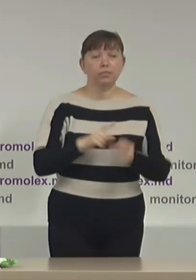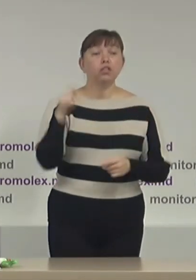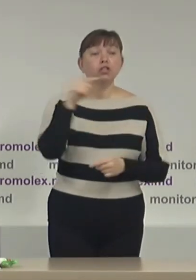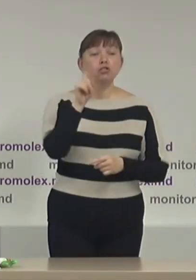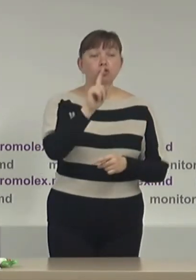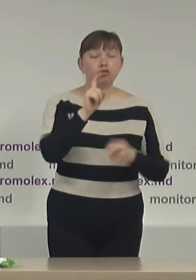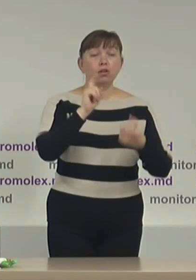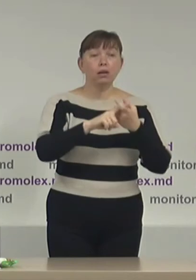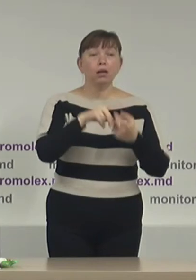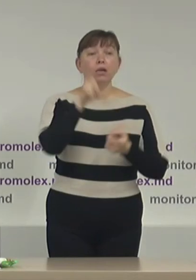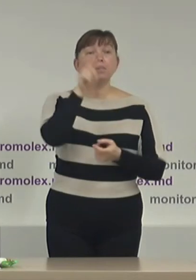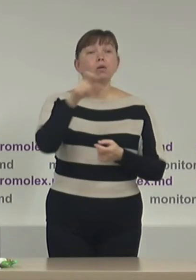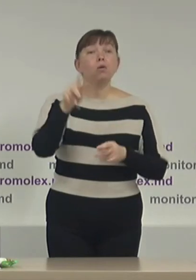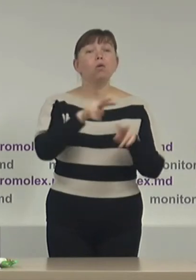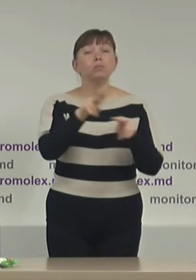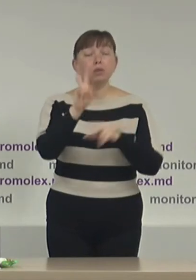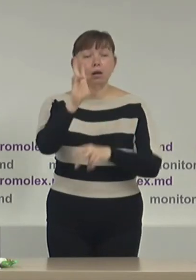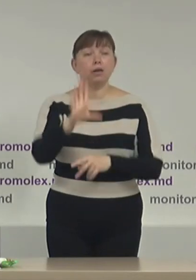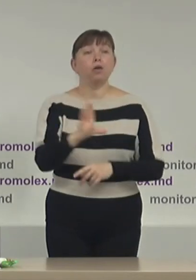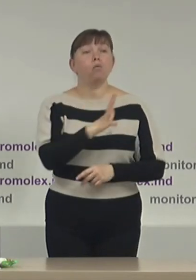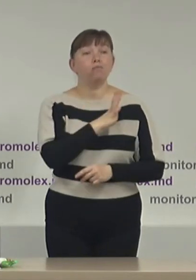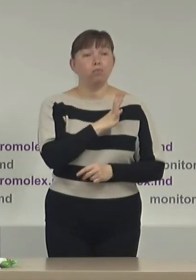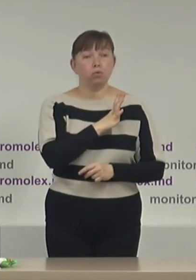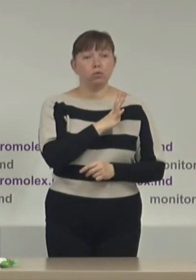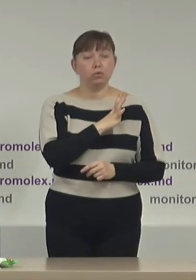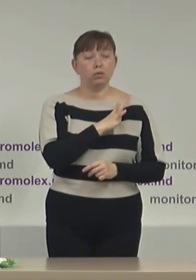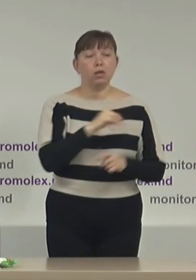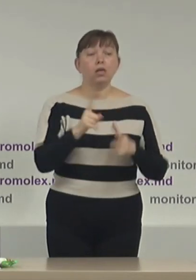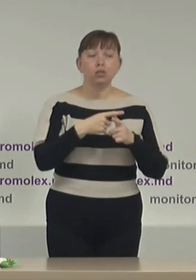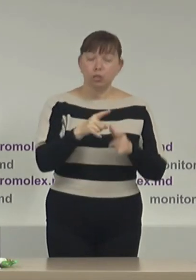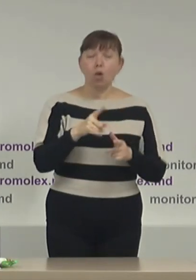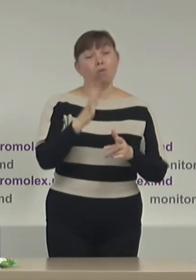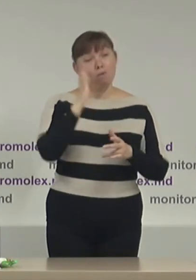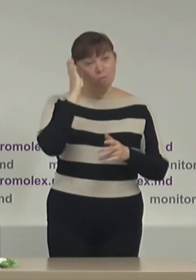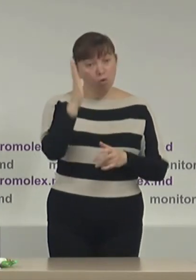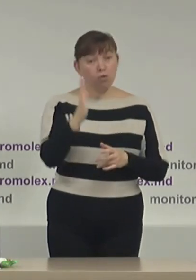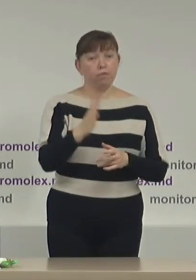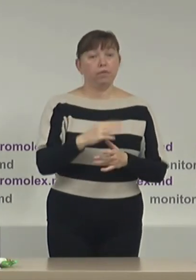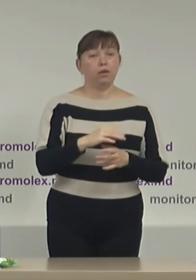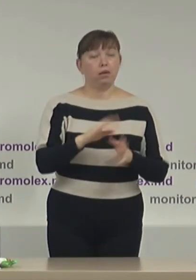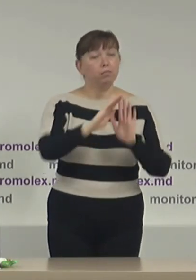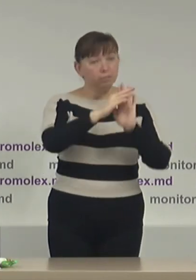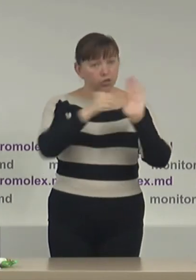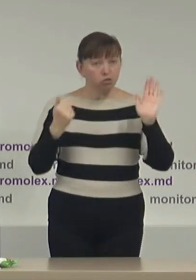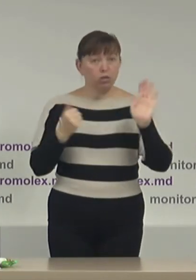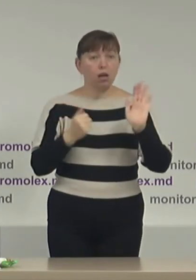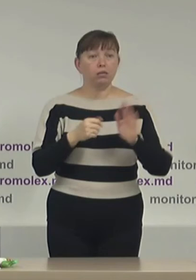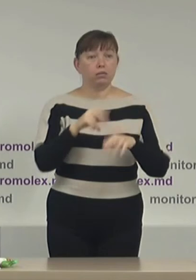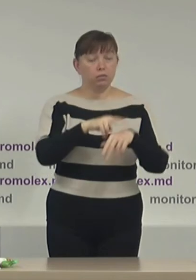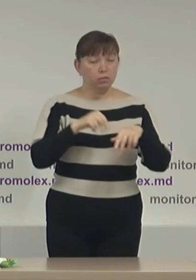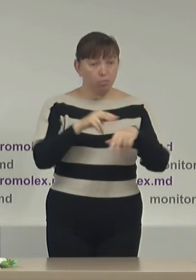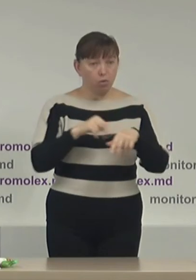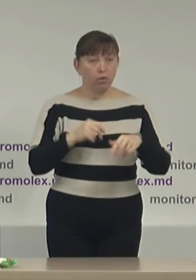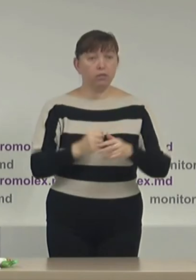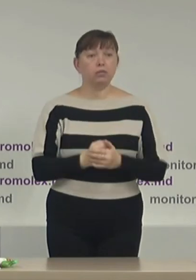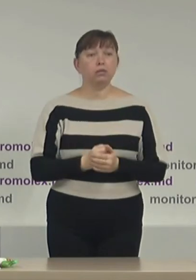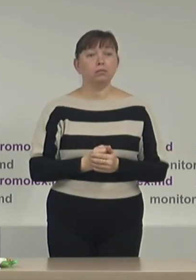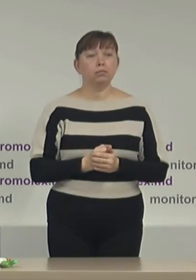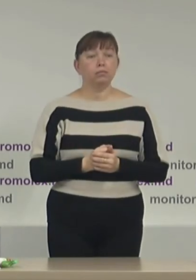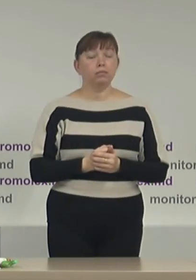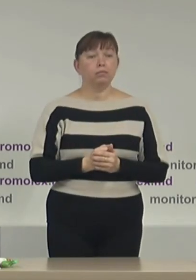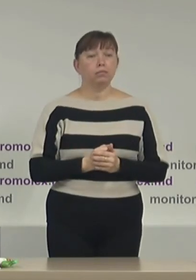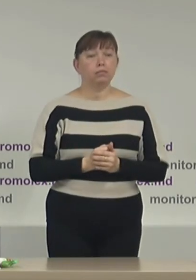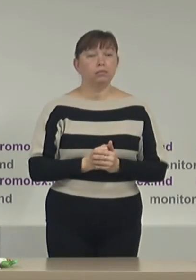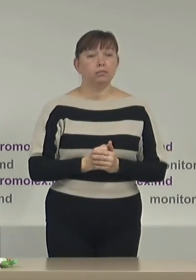As for the observers who were or will be summoned by the